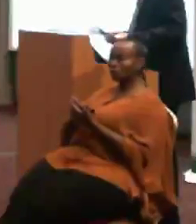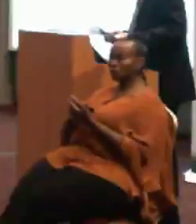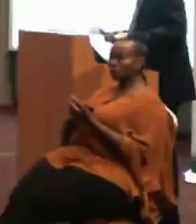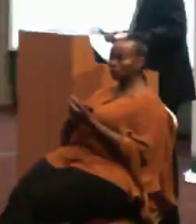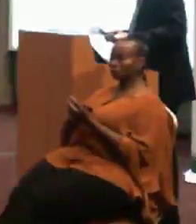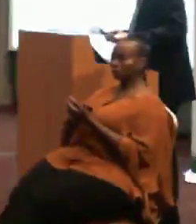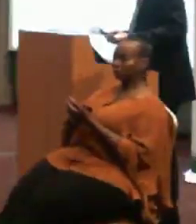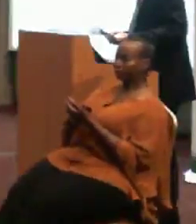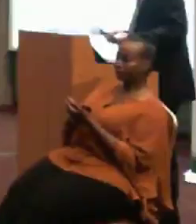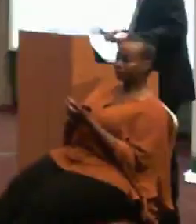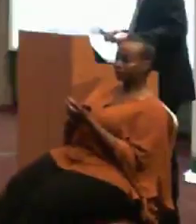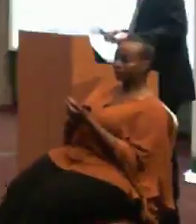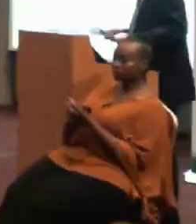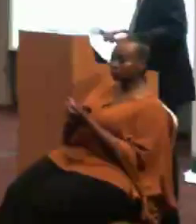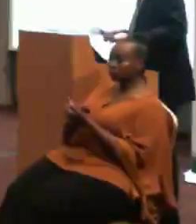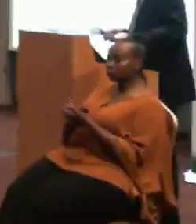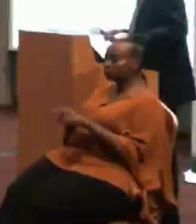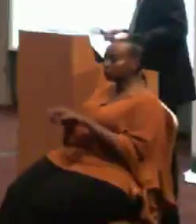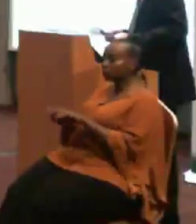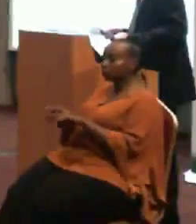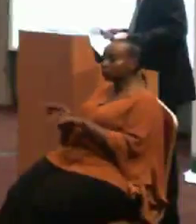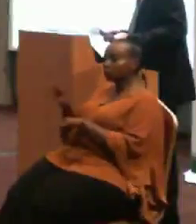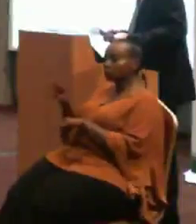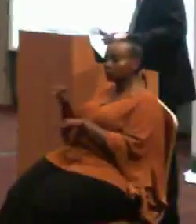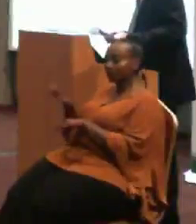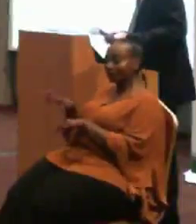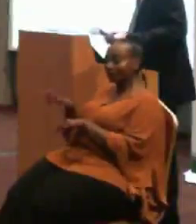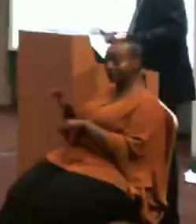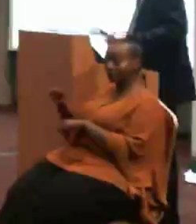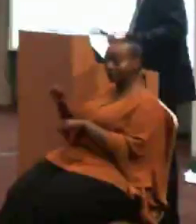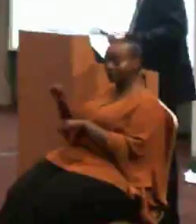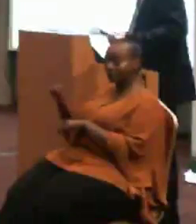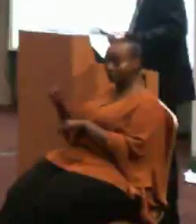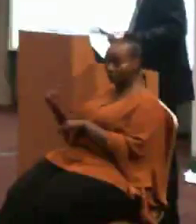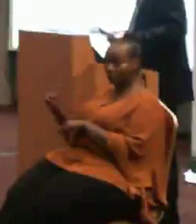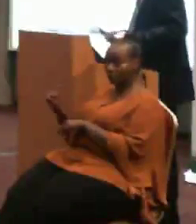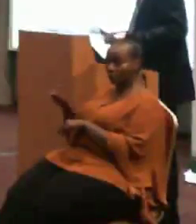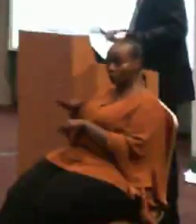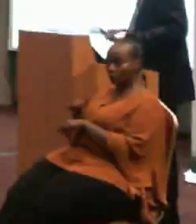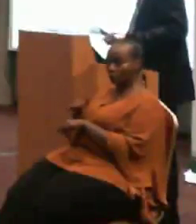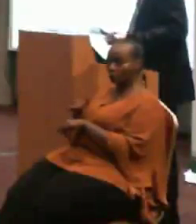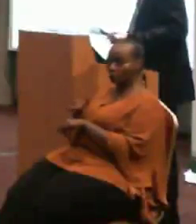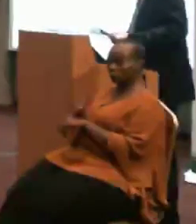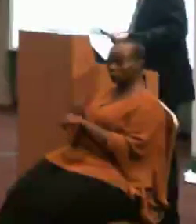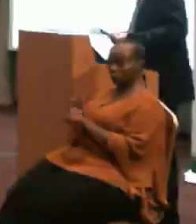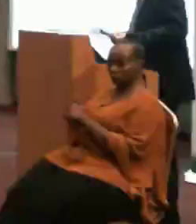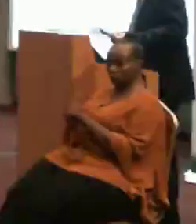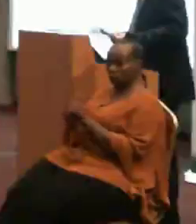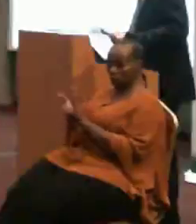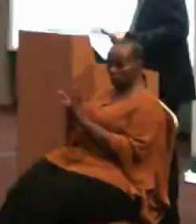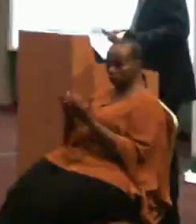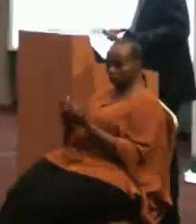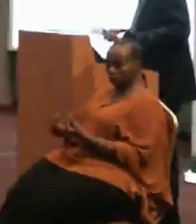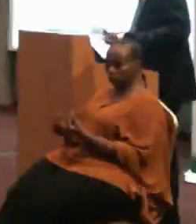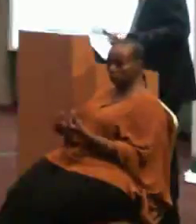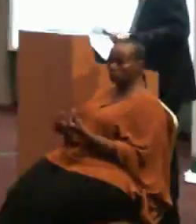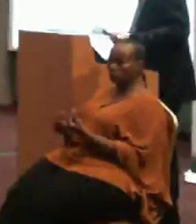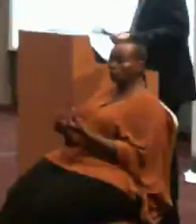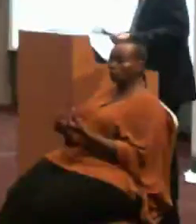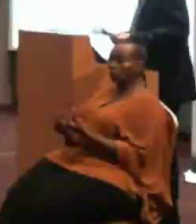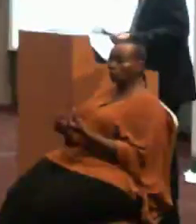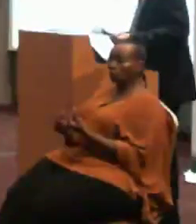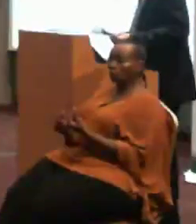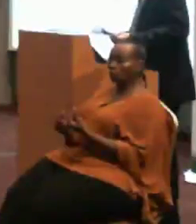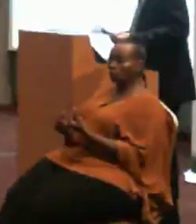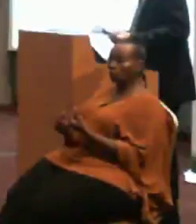And is Nersa in following up on that statement then issued the